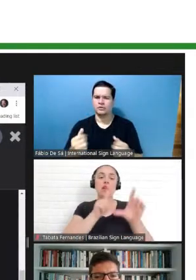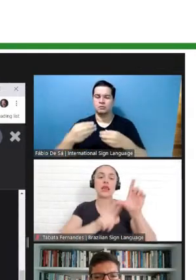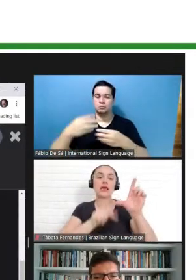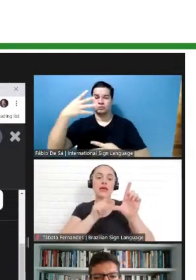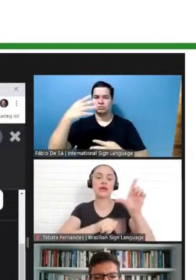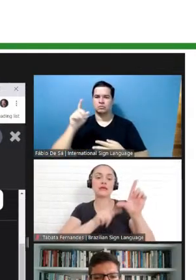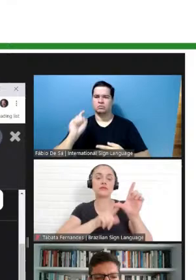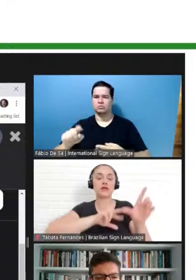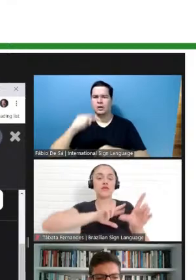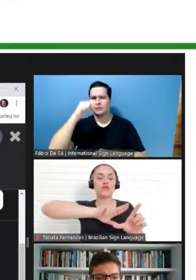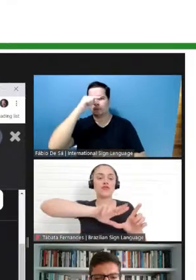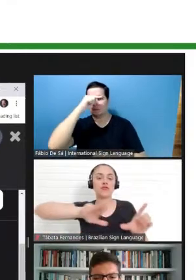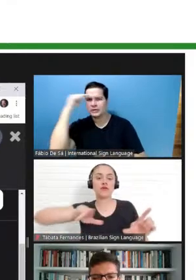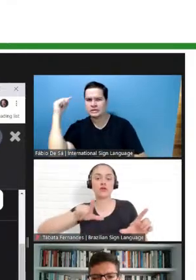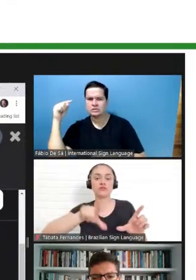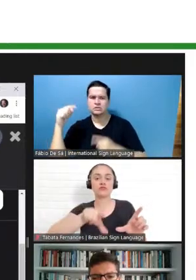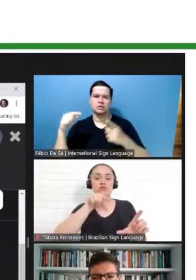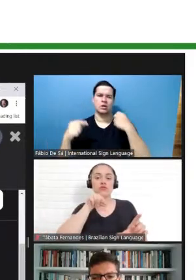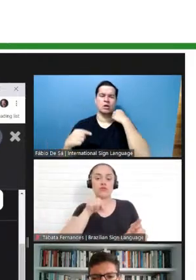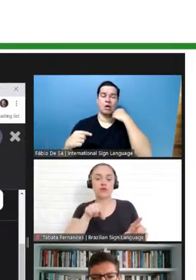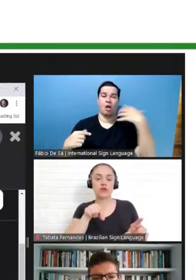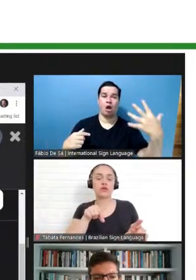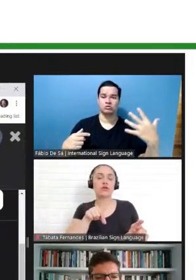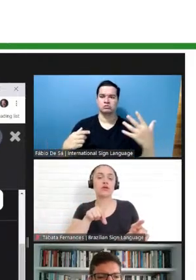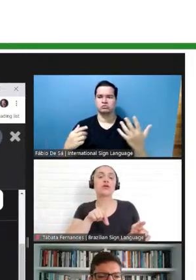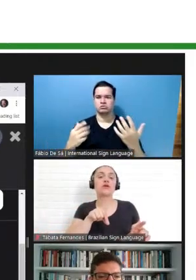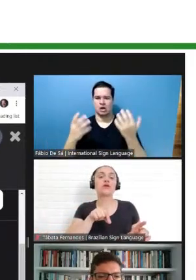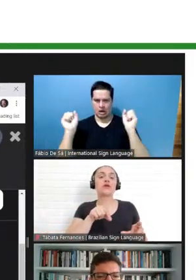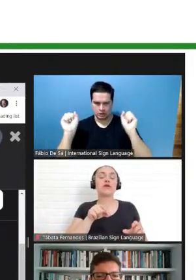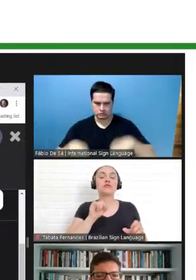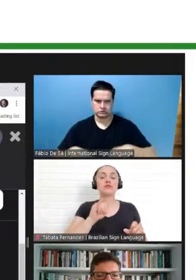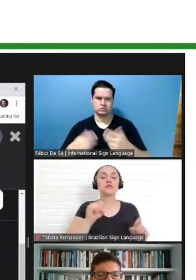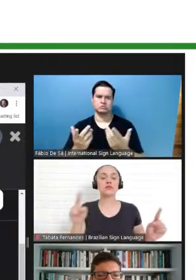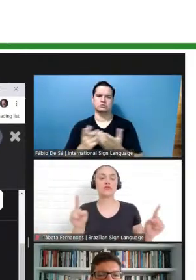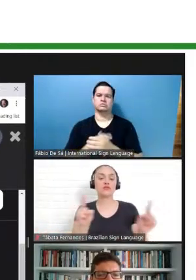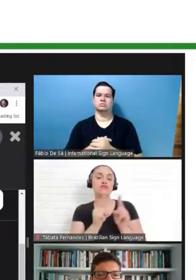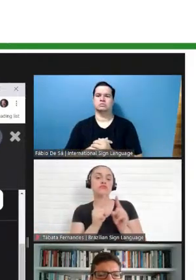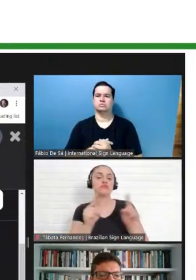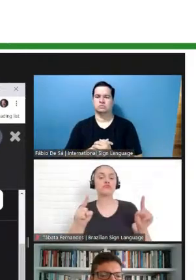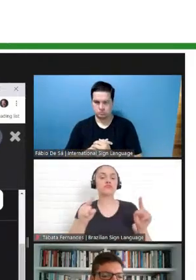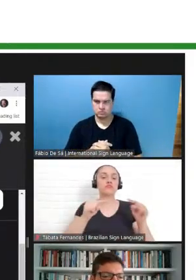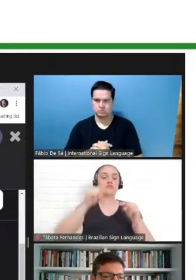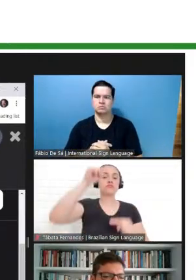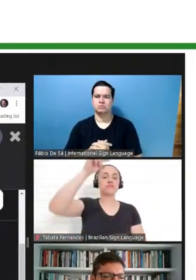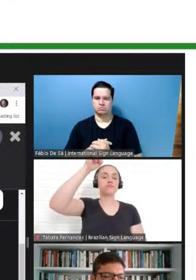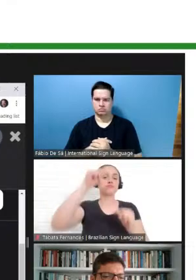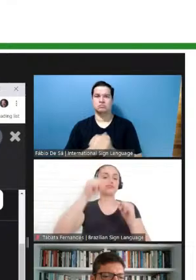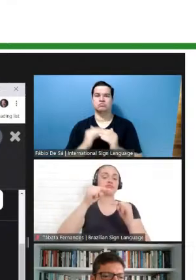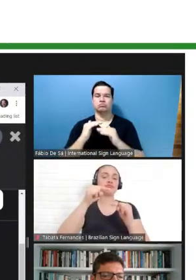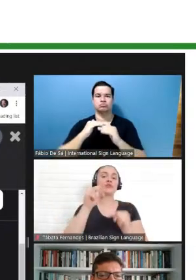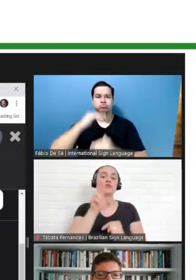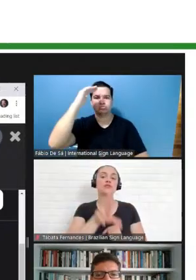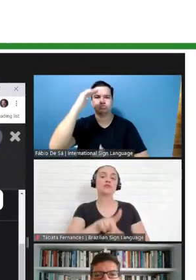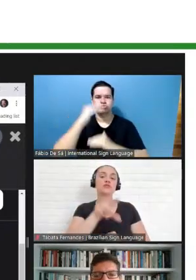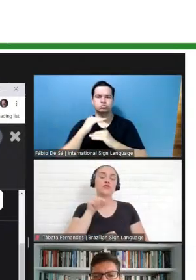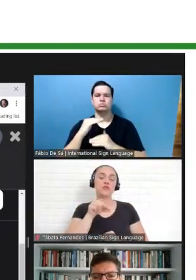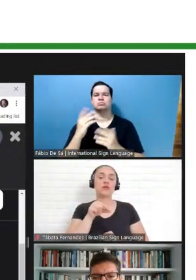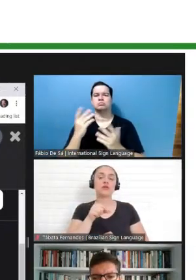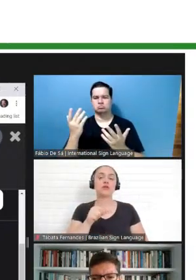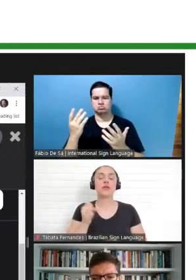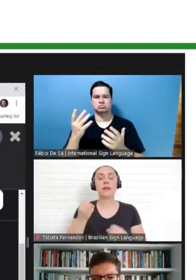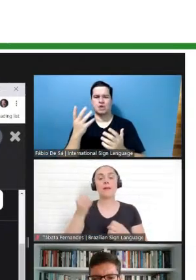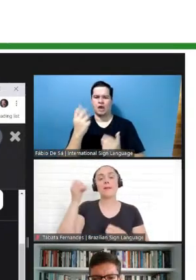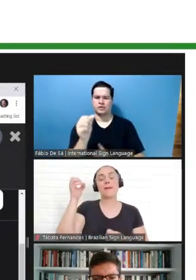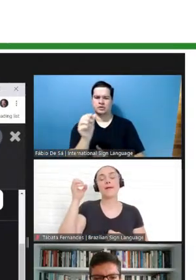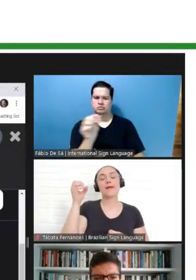different controls that they have. This also allows teachers to track student reading. It allows them